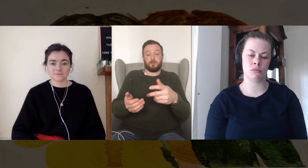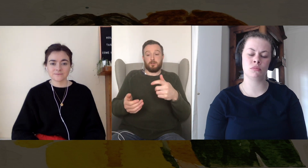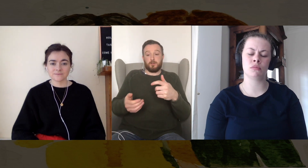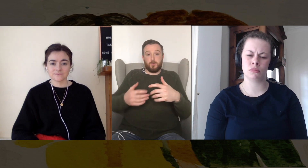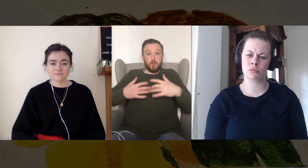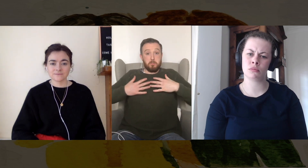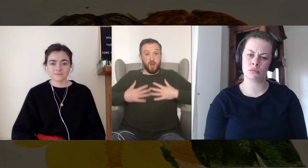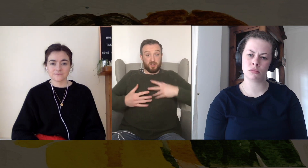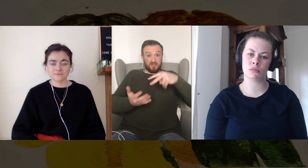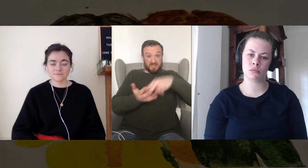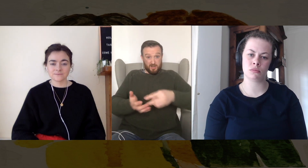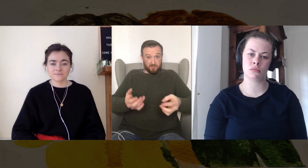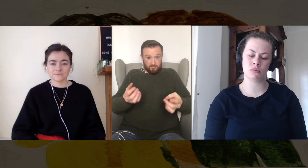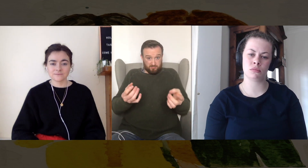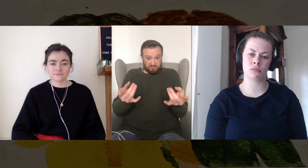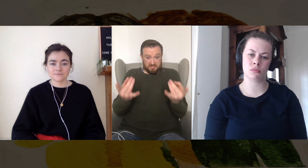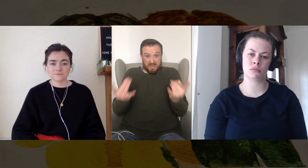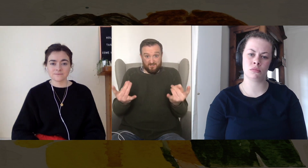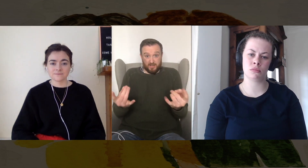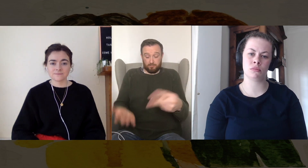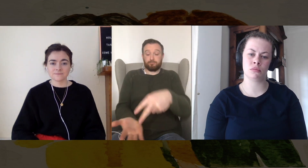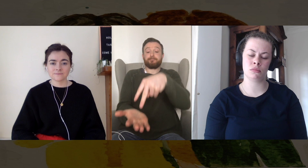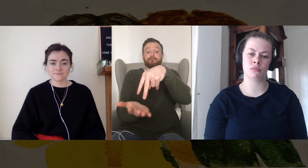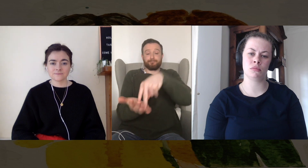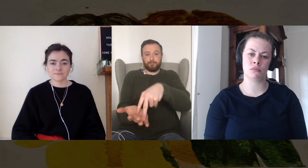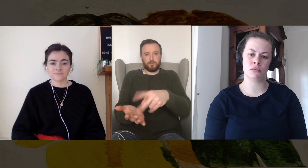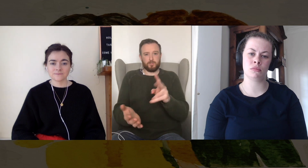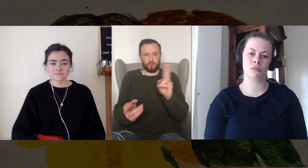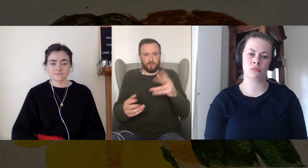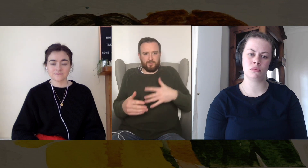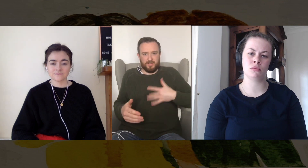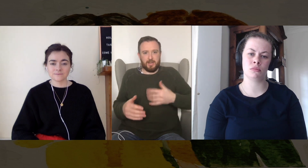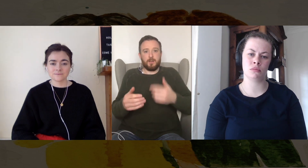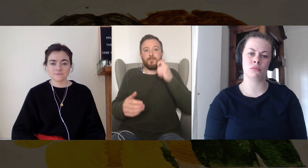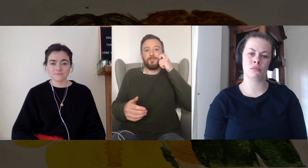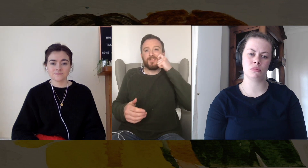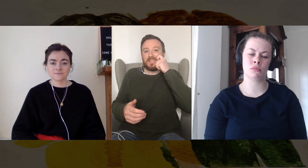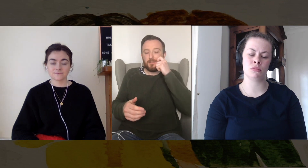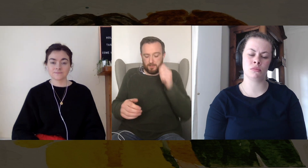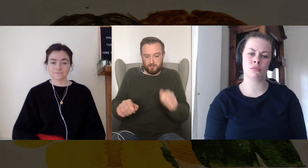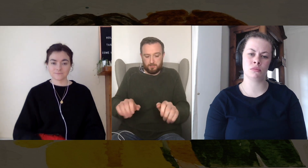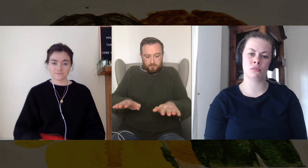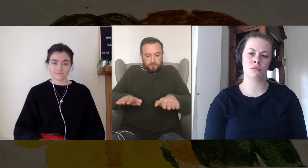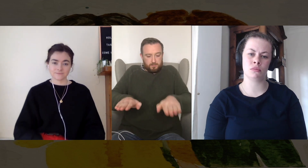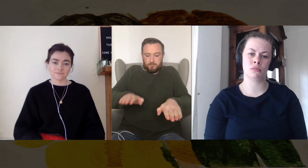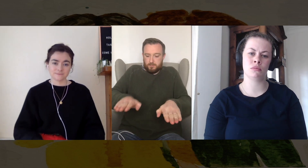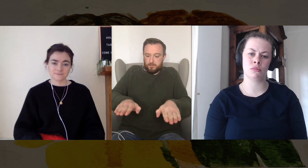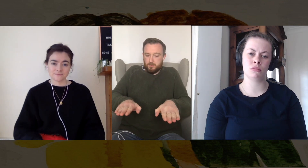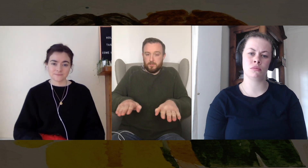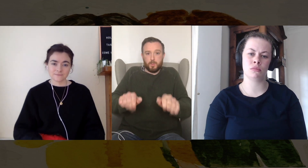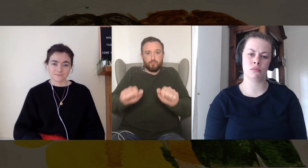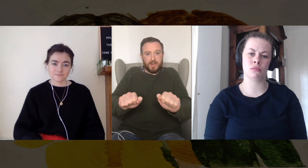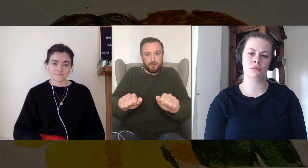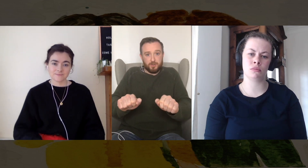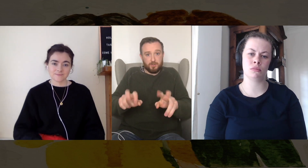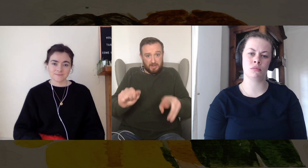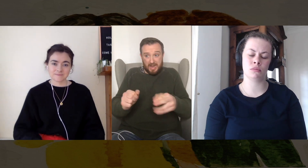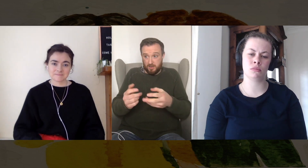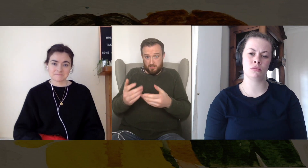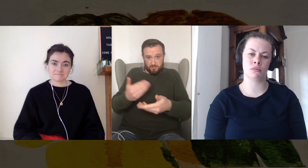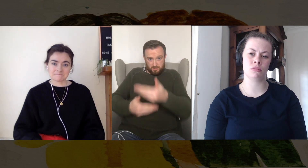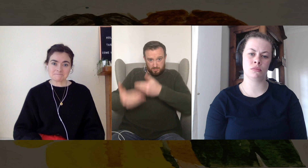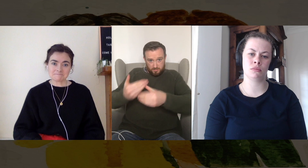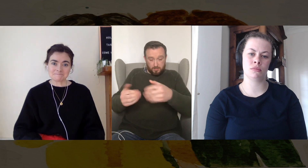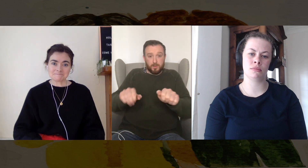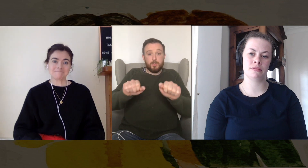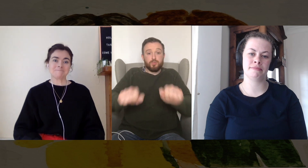lacking. And a very simple example, if I was to ask both of you just to stand up and ask you where the pressure